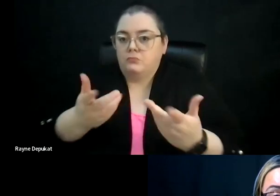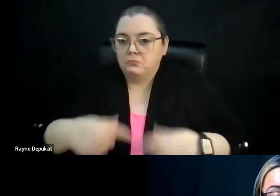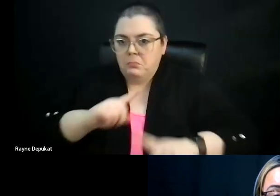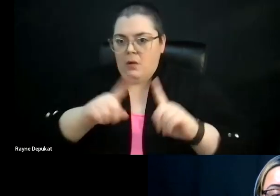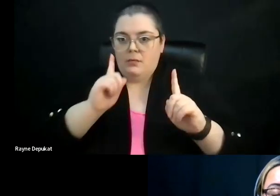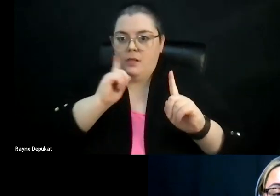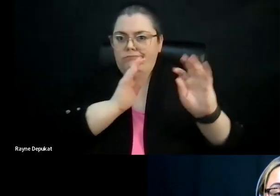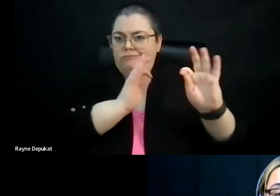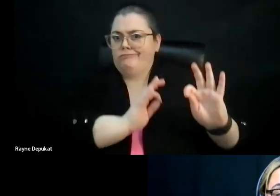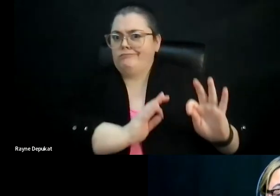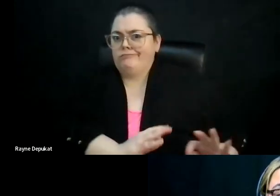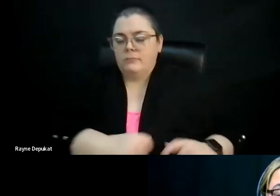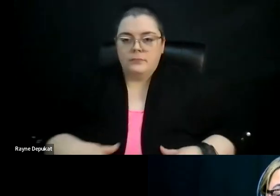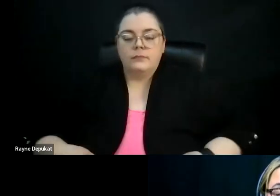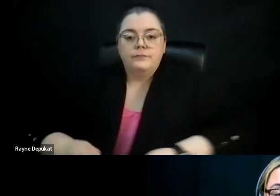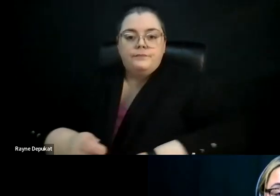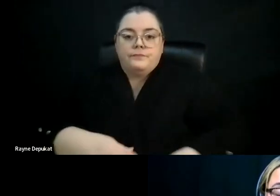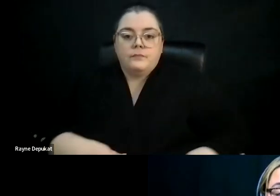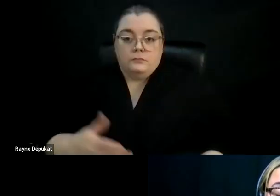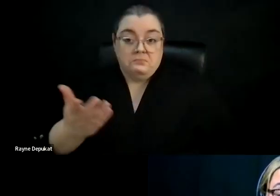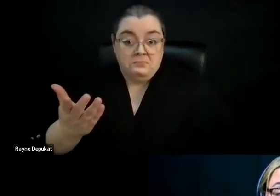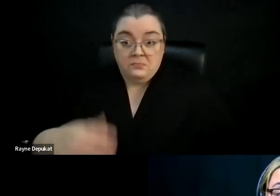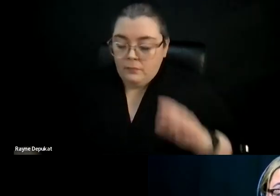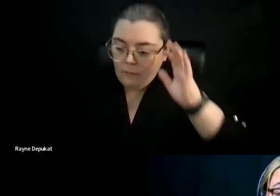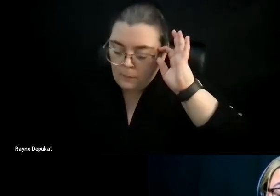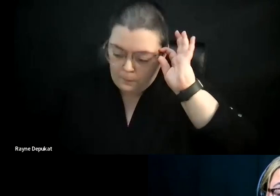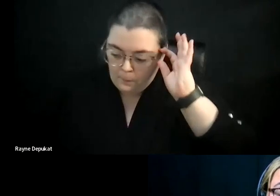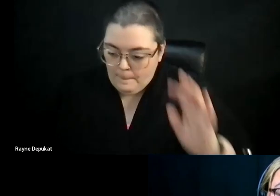And we'll continue to work on it and restructure it, but it looks great. The content is great.